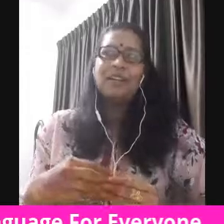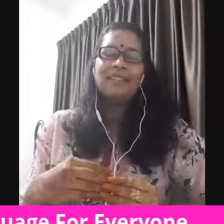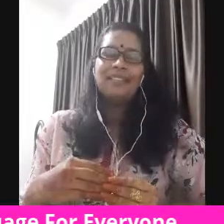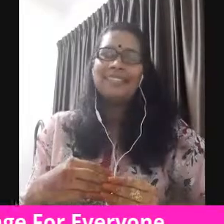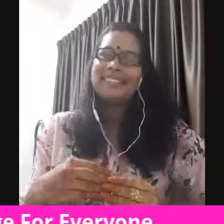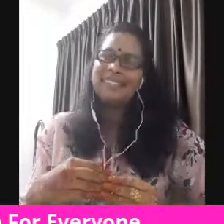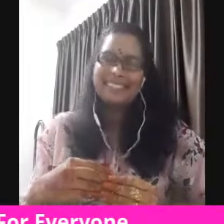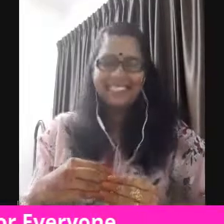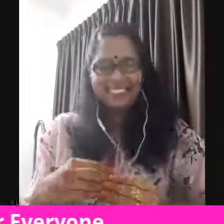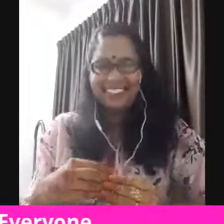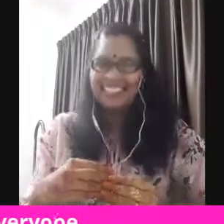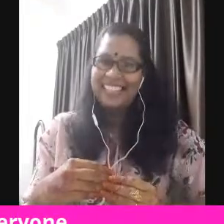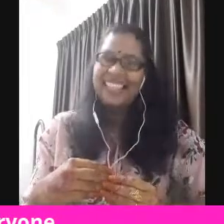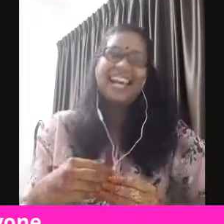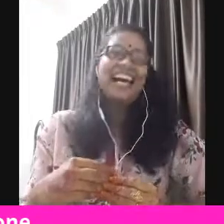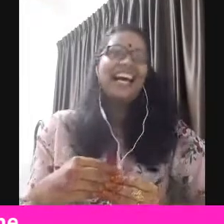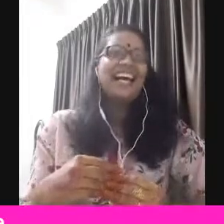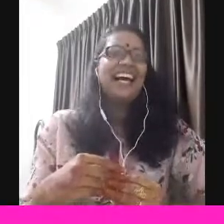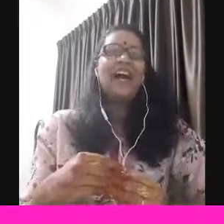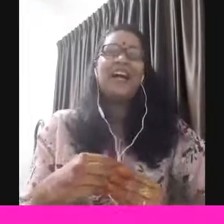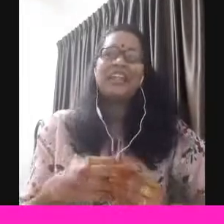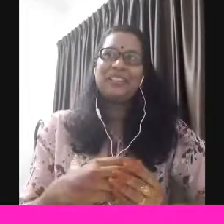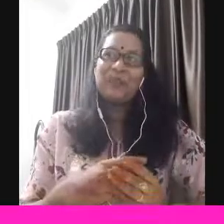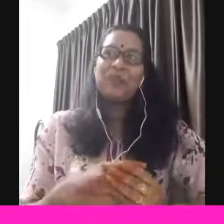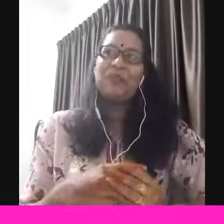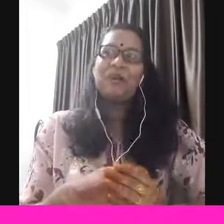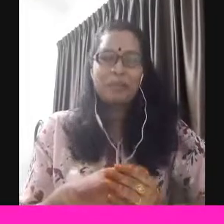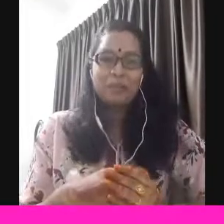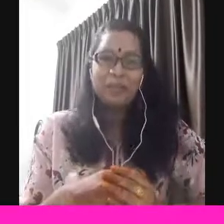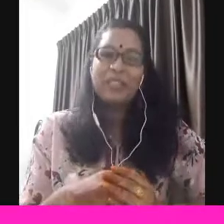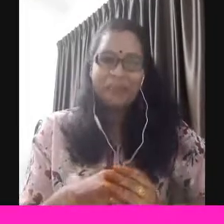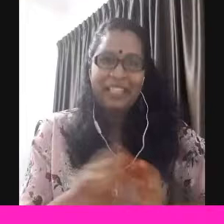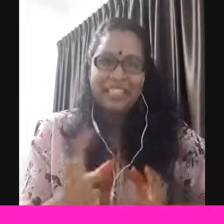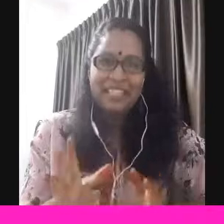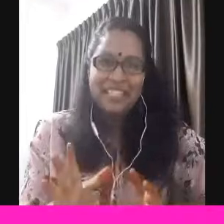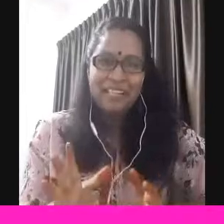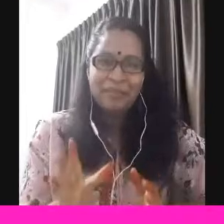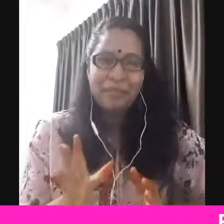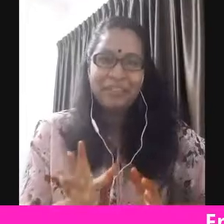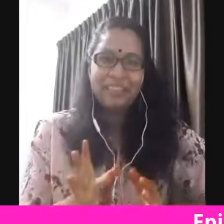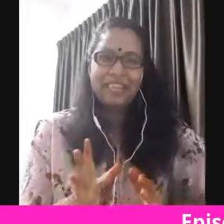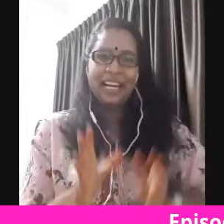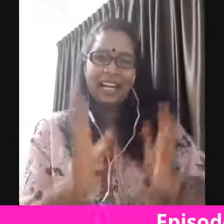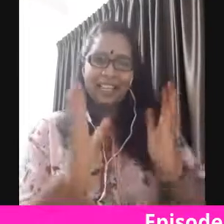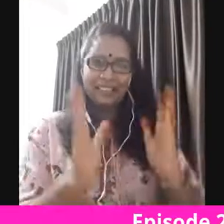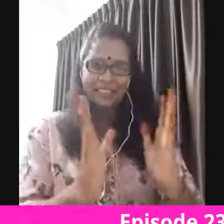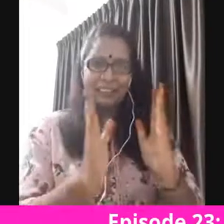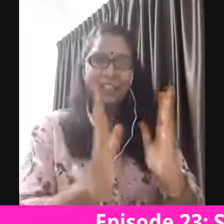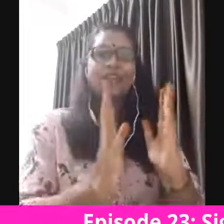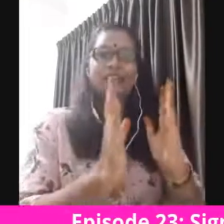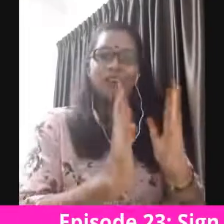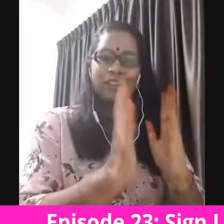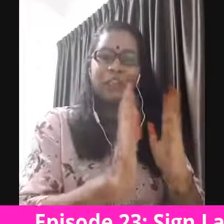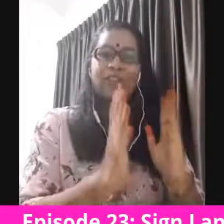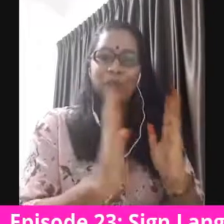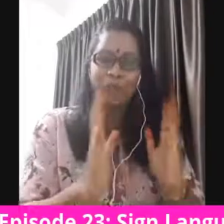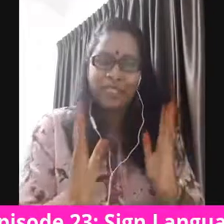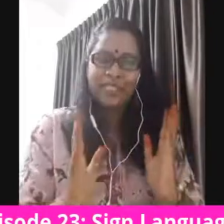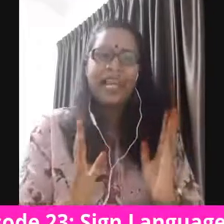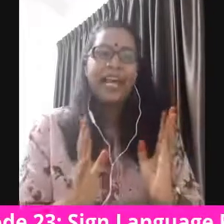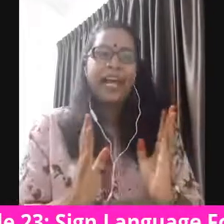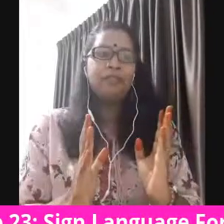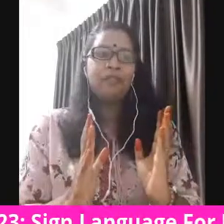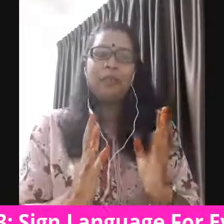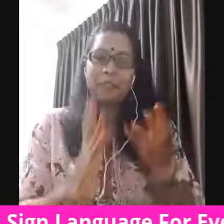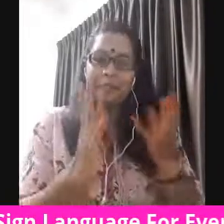how challenging is that, teacher? Actually, for Bahasa Melayu, it's very easy because they already got